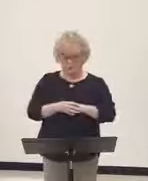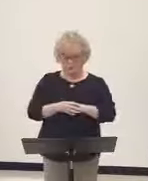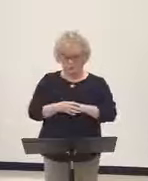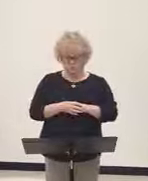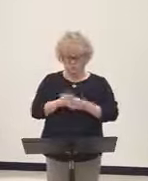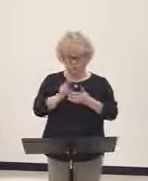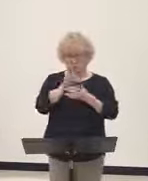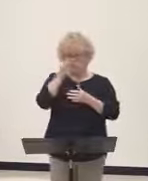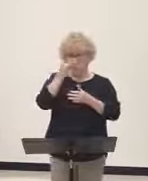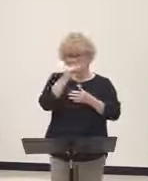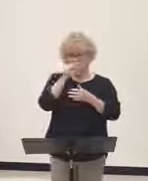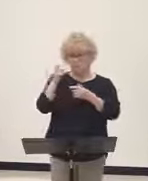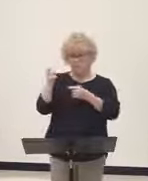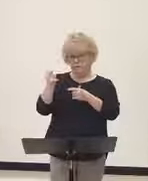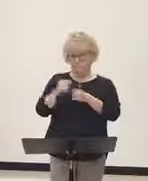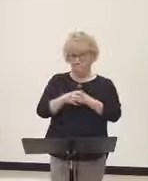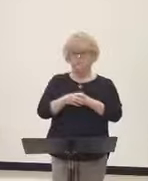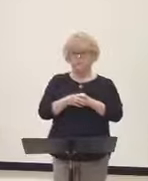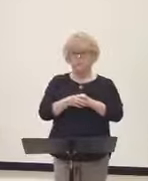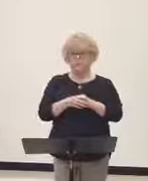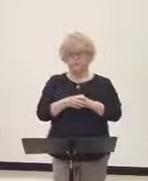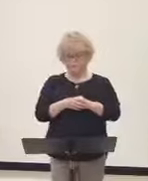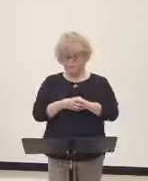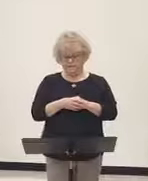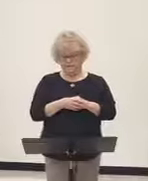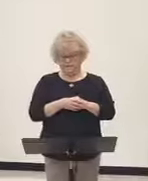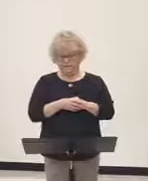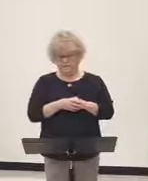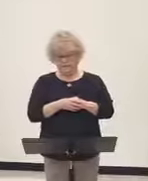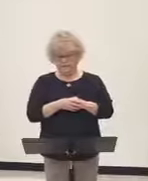Holy Communion will be available there momentarily.